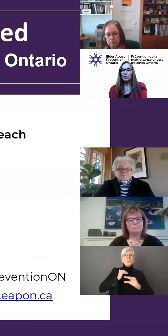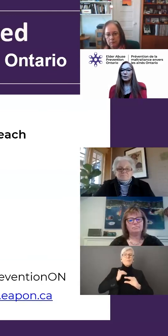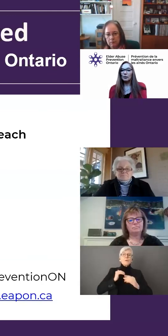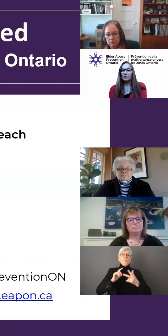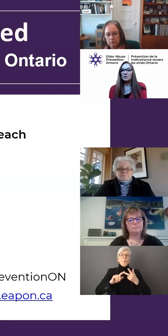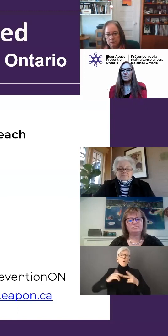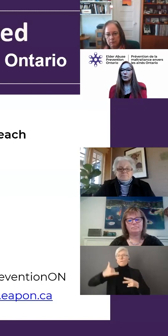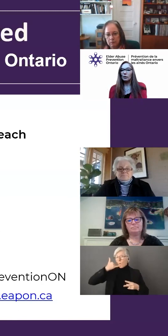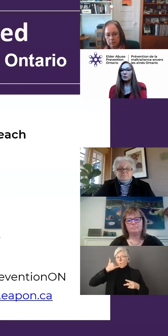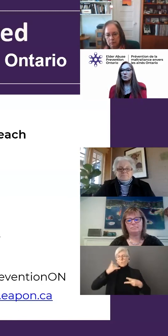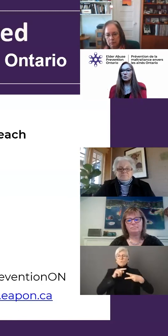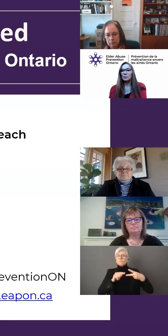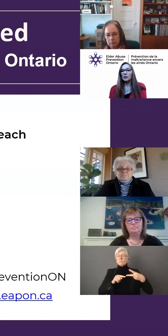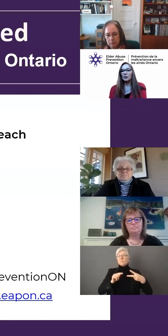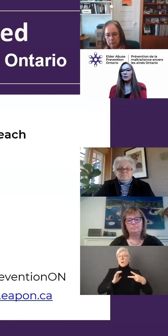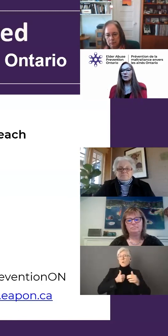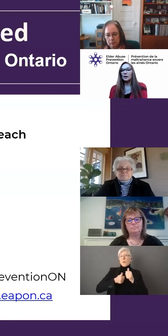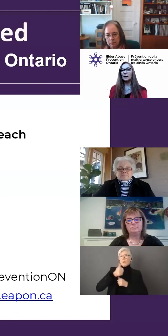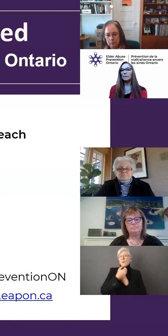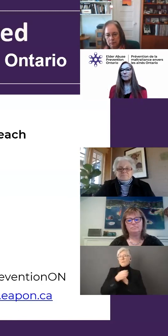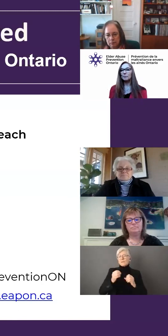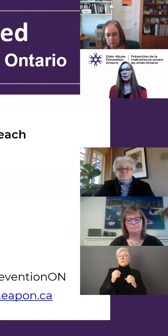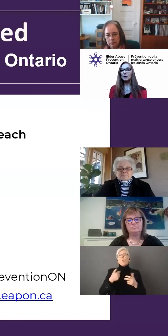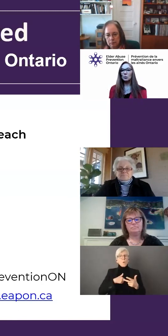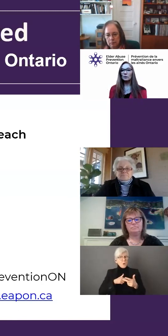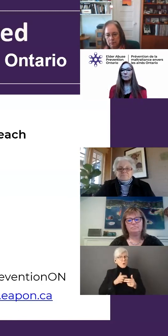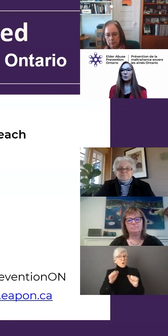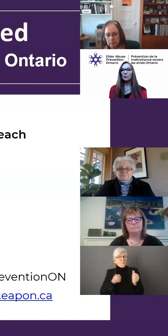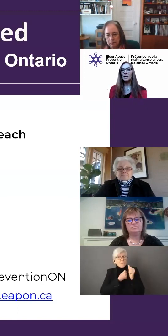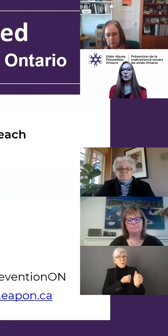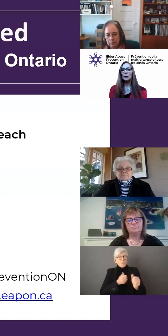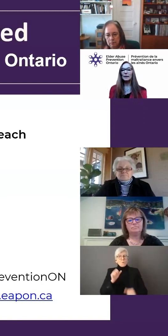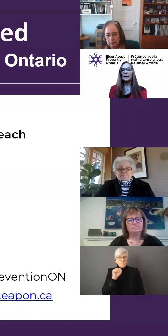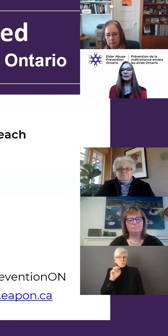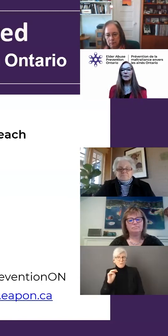phone to our head office. And we are on social media as well.